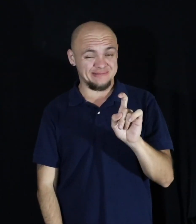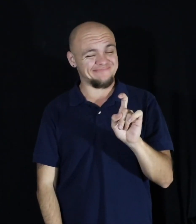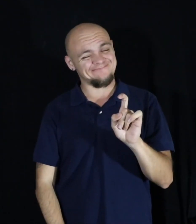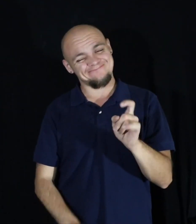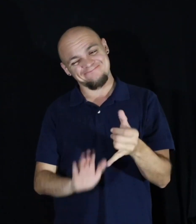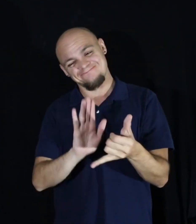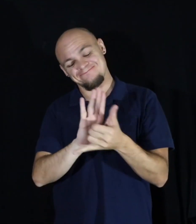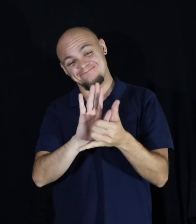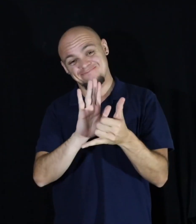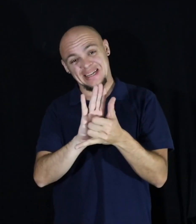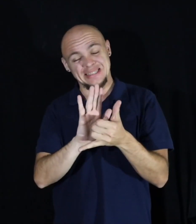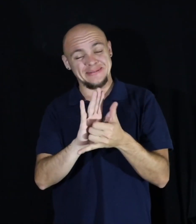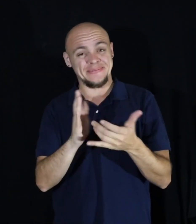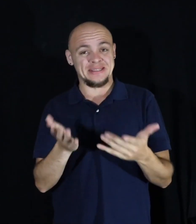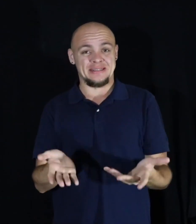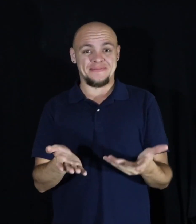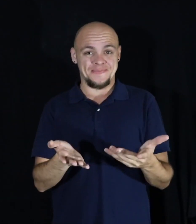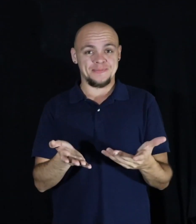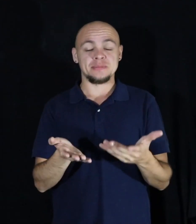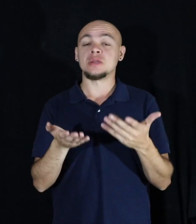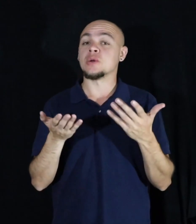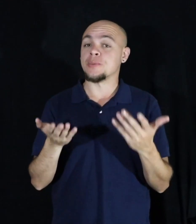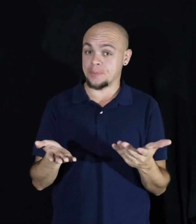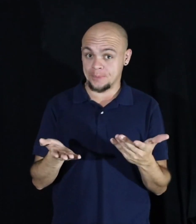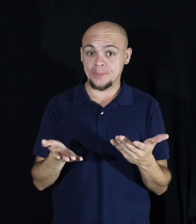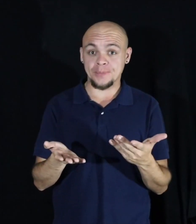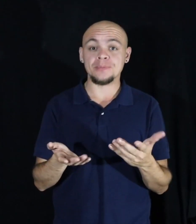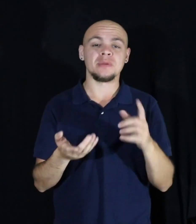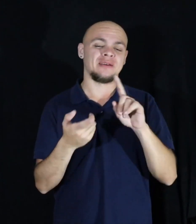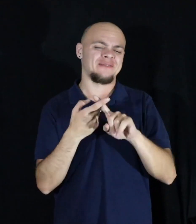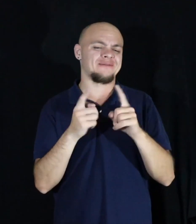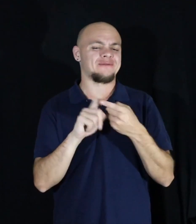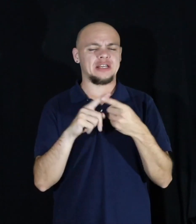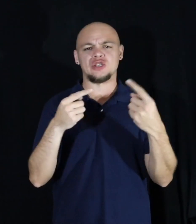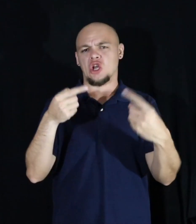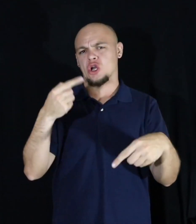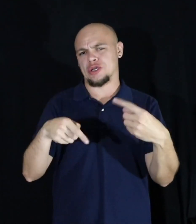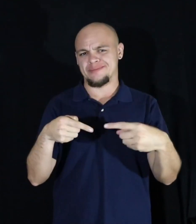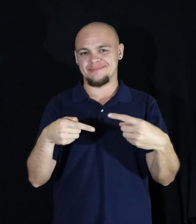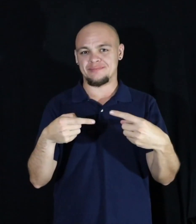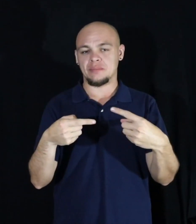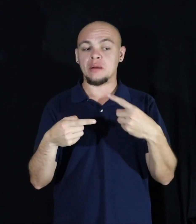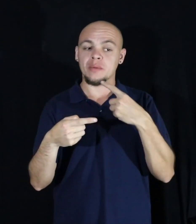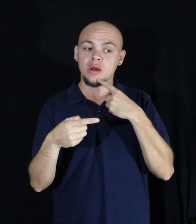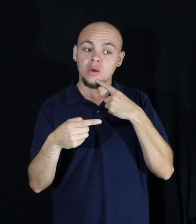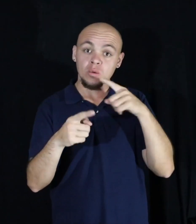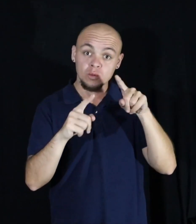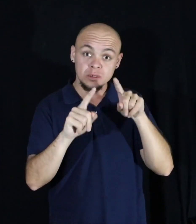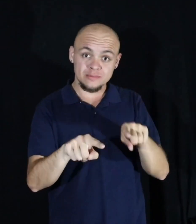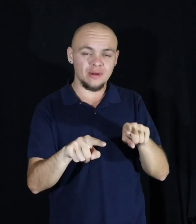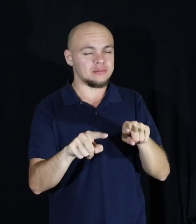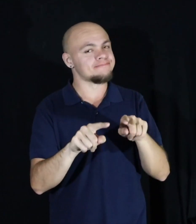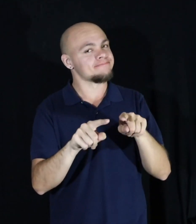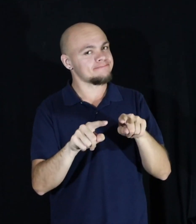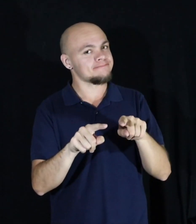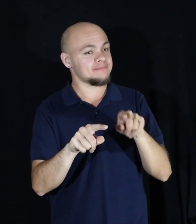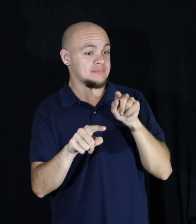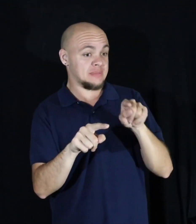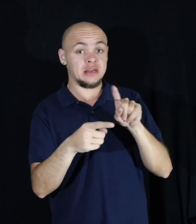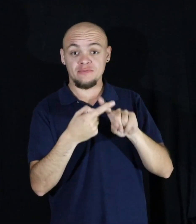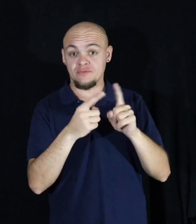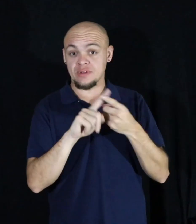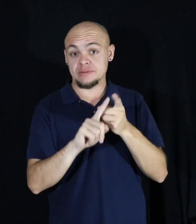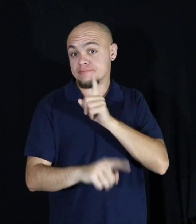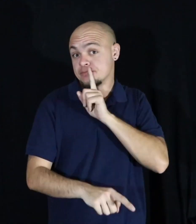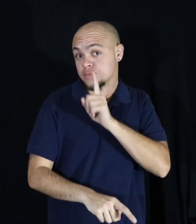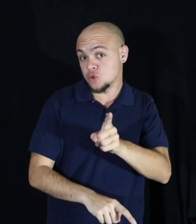to me. So, we all know friends argue. It's just how we respond to an argument that tells us whether the friendship is a true